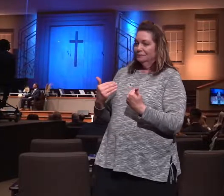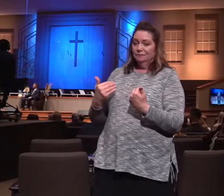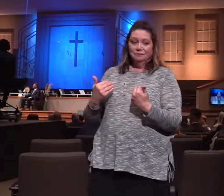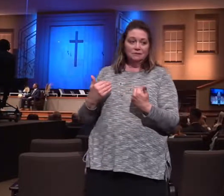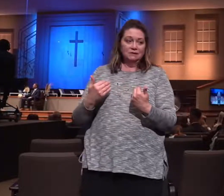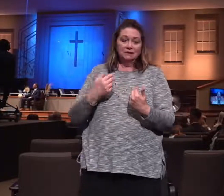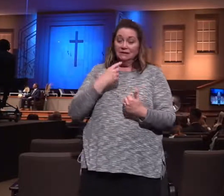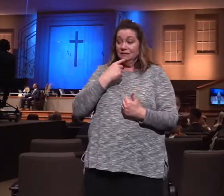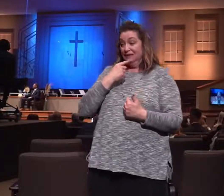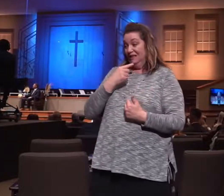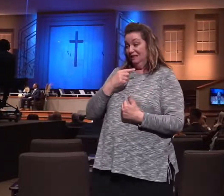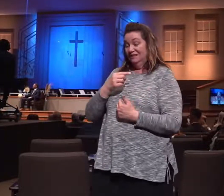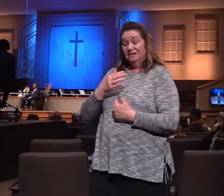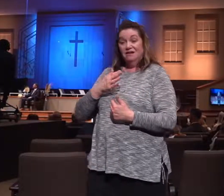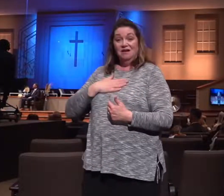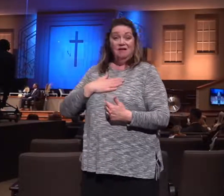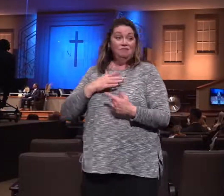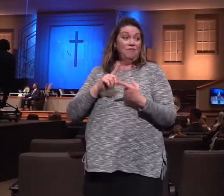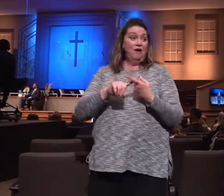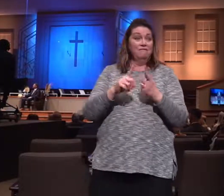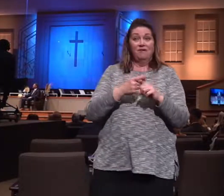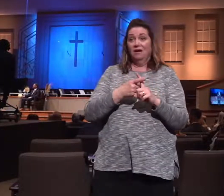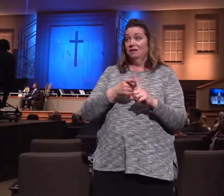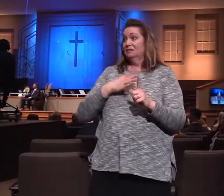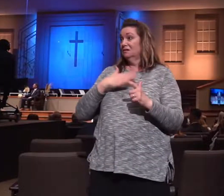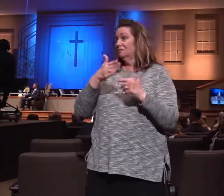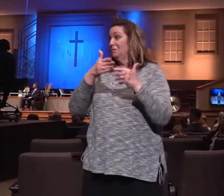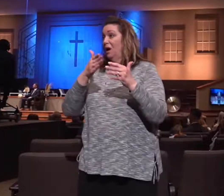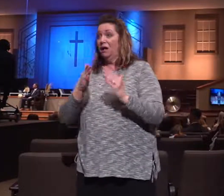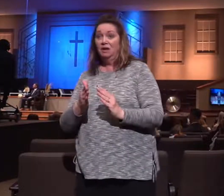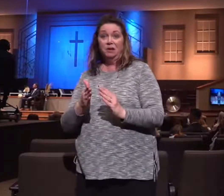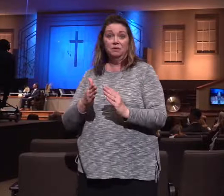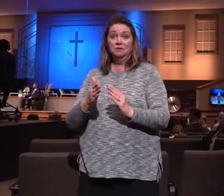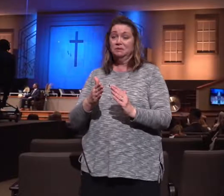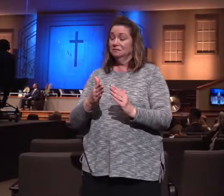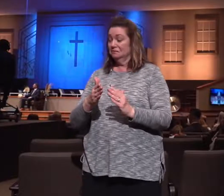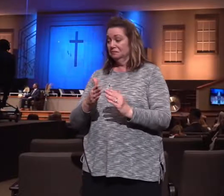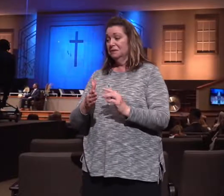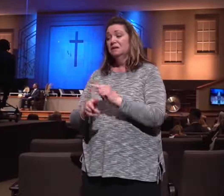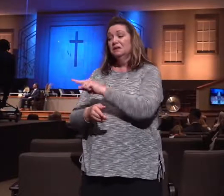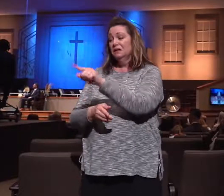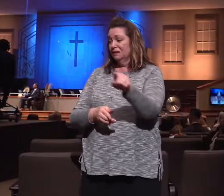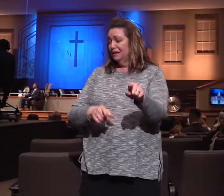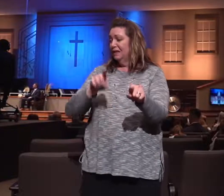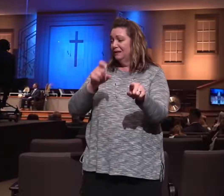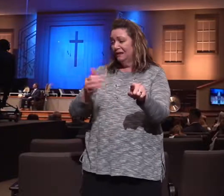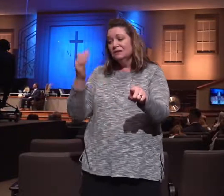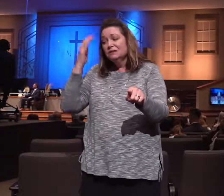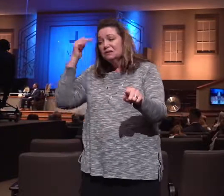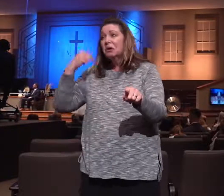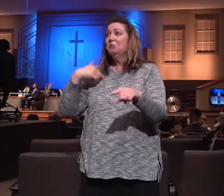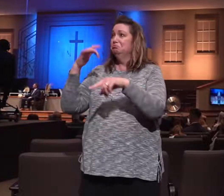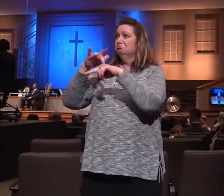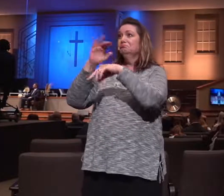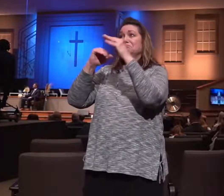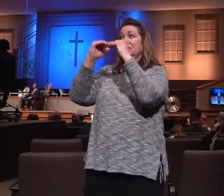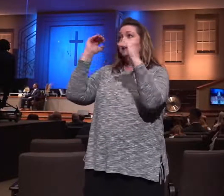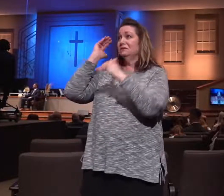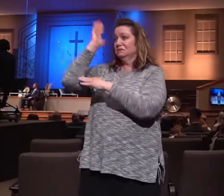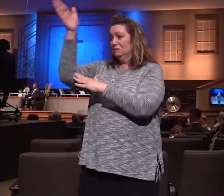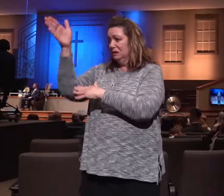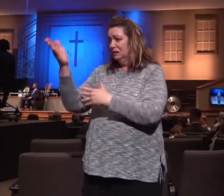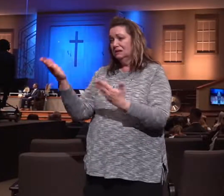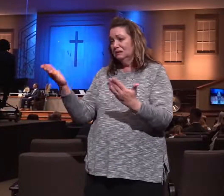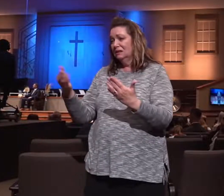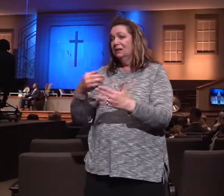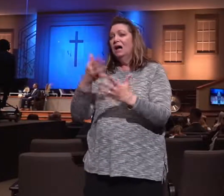She said, my relatives, my friends, my neighbors, they need what I have found. Her exact words were,